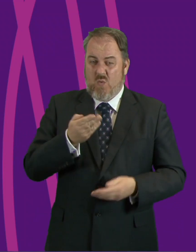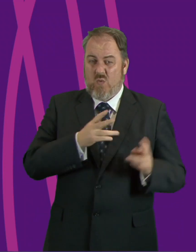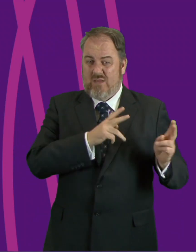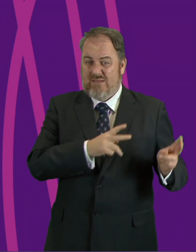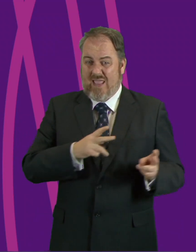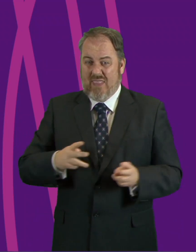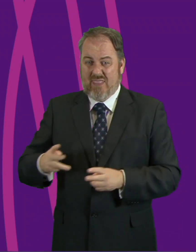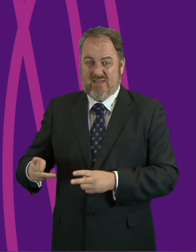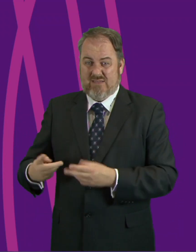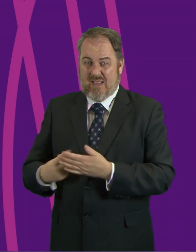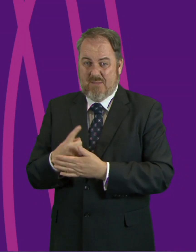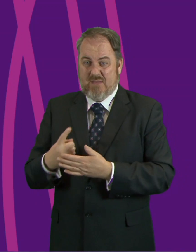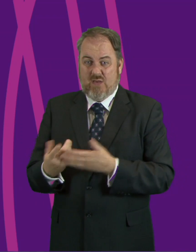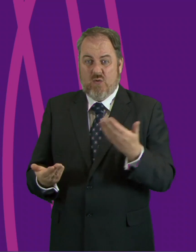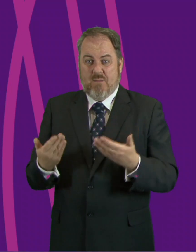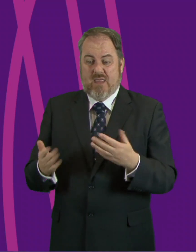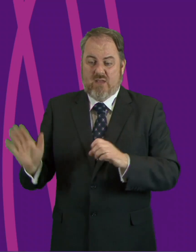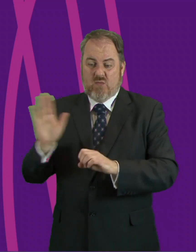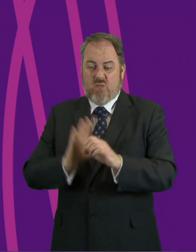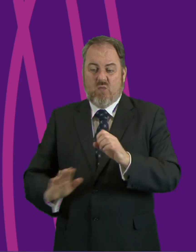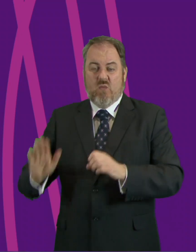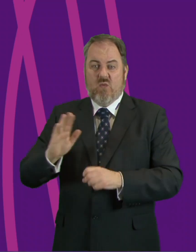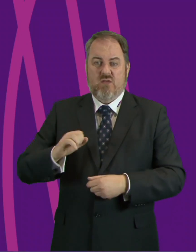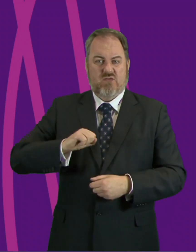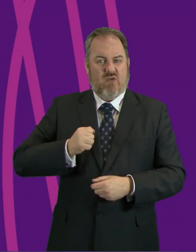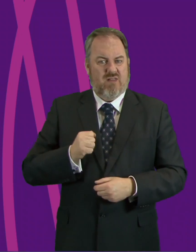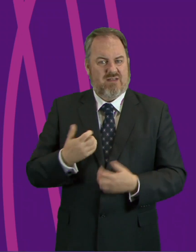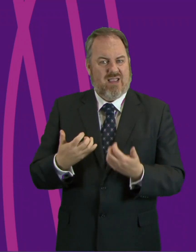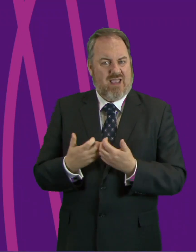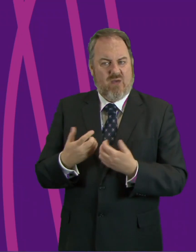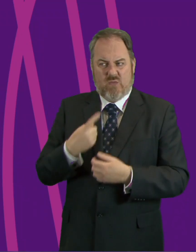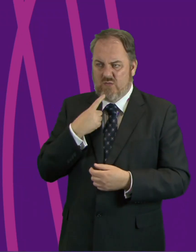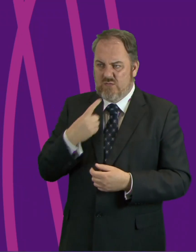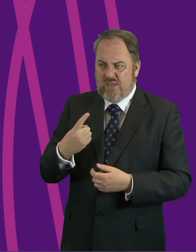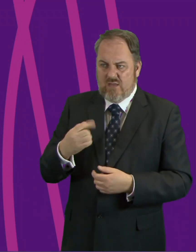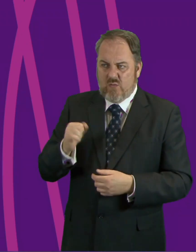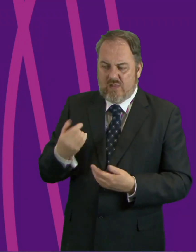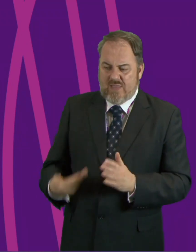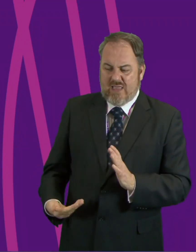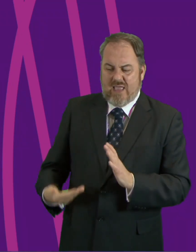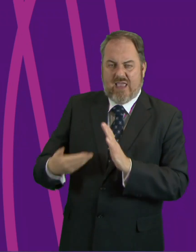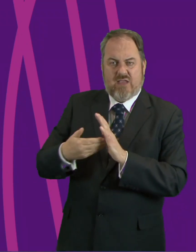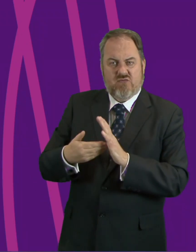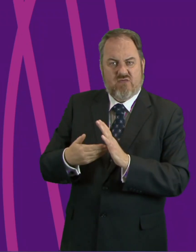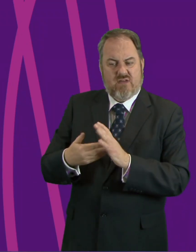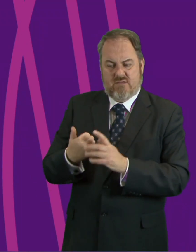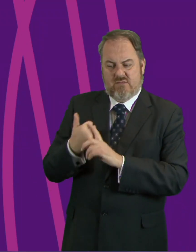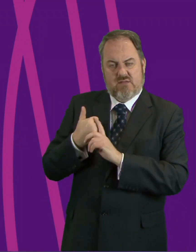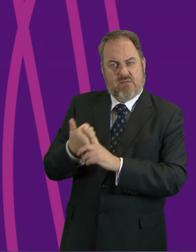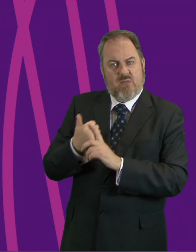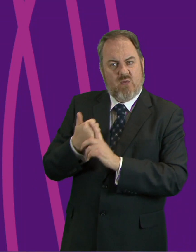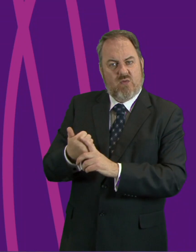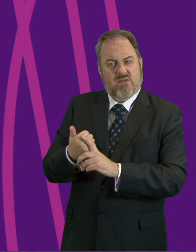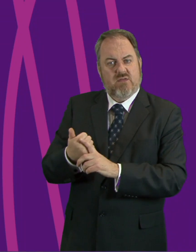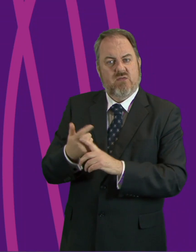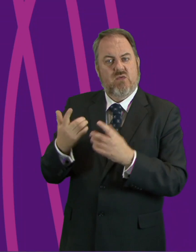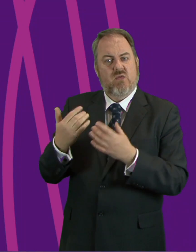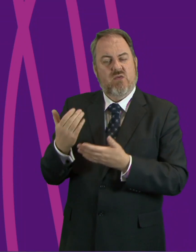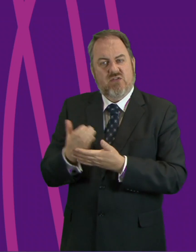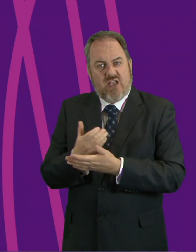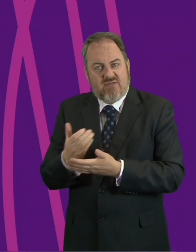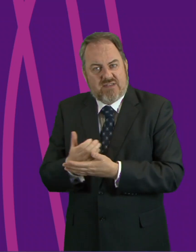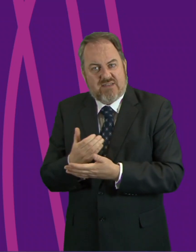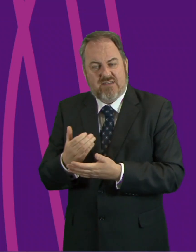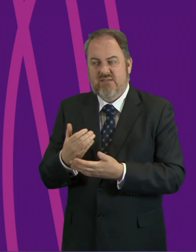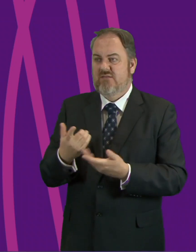Scotland. So what additional resources can the First Minister provide to the public sector, to the third sector and to